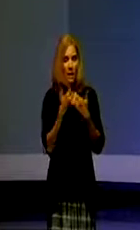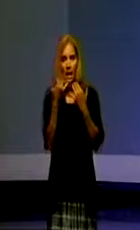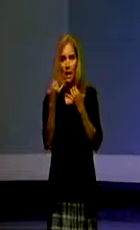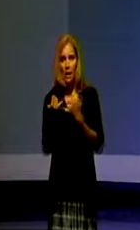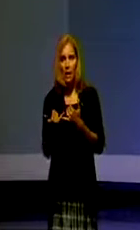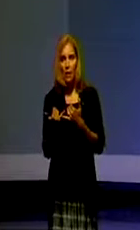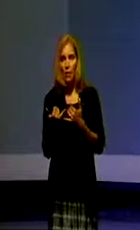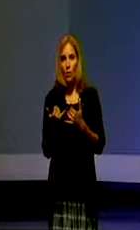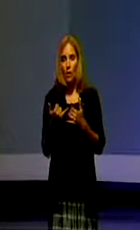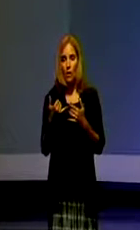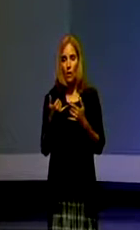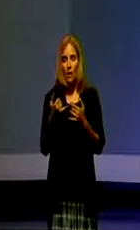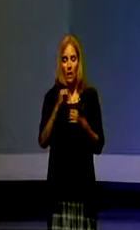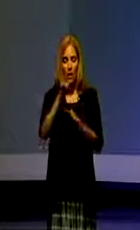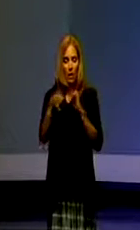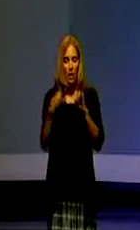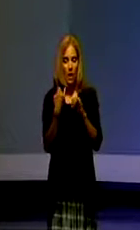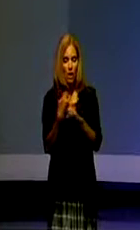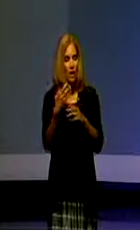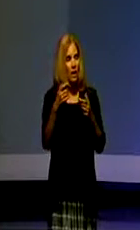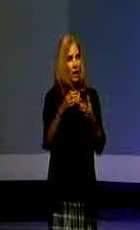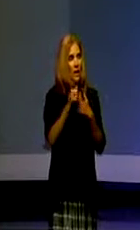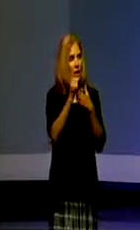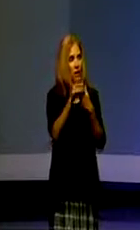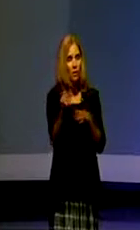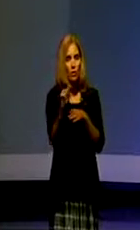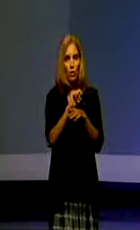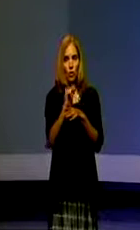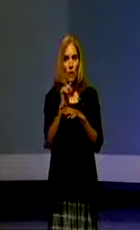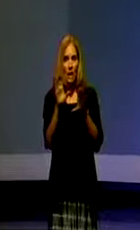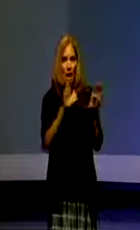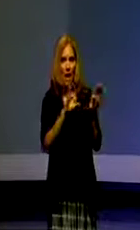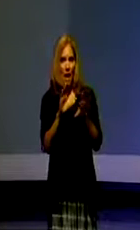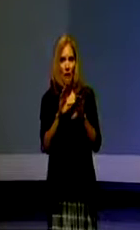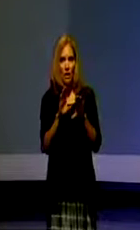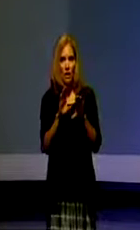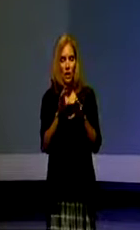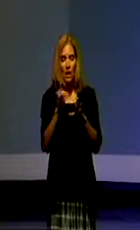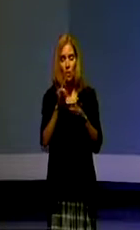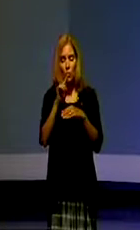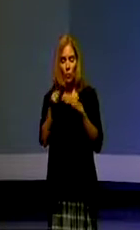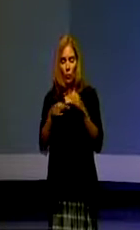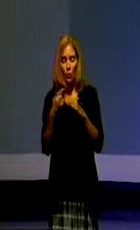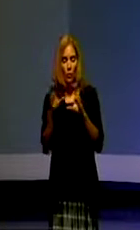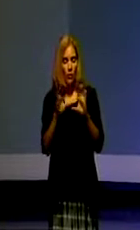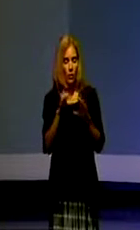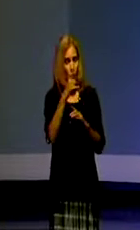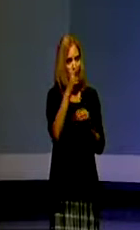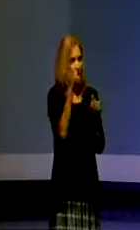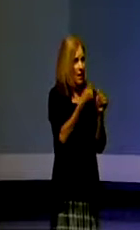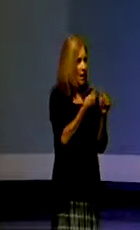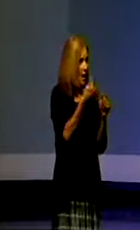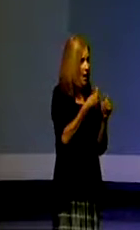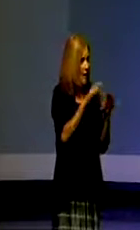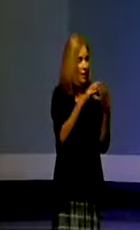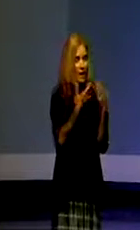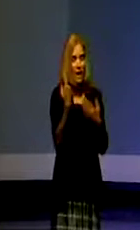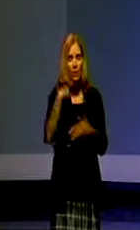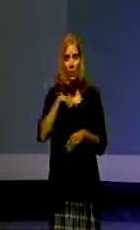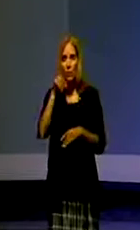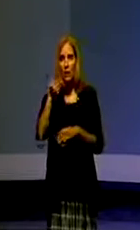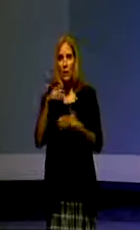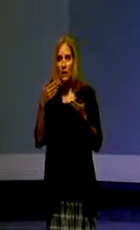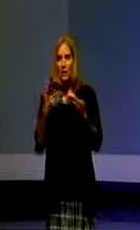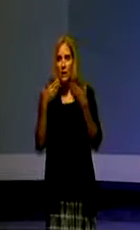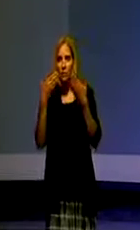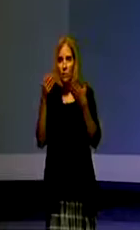now we're international. Leadership training in action is what we're about, because in every class we need to lift